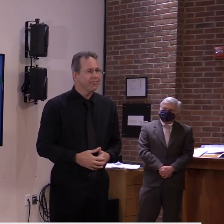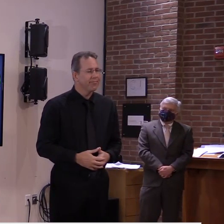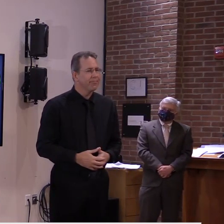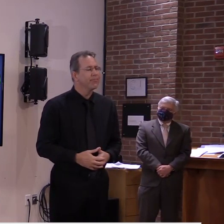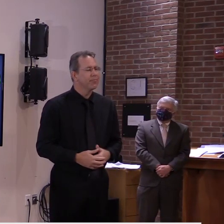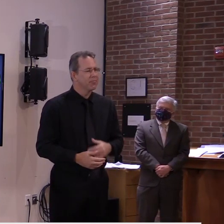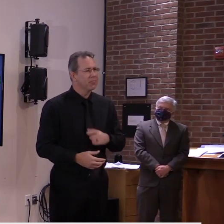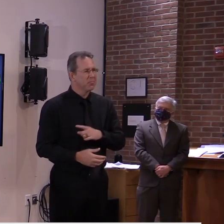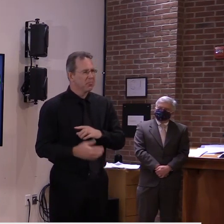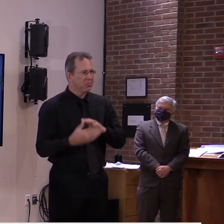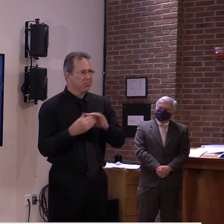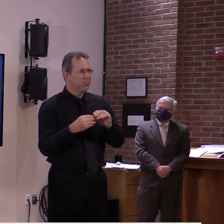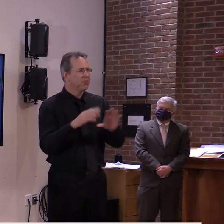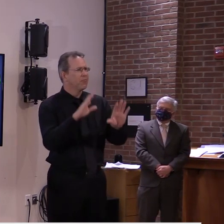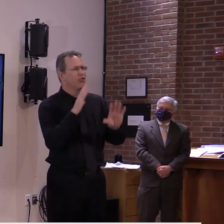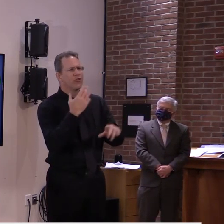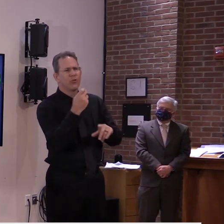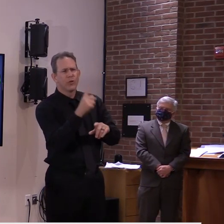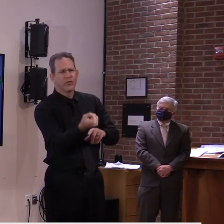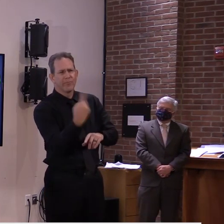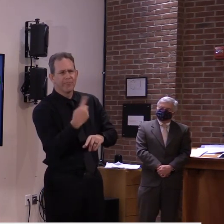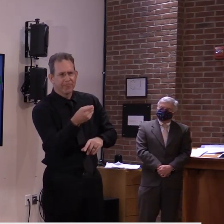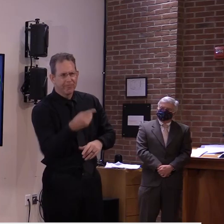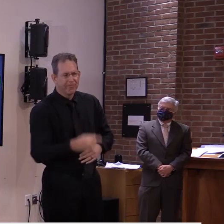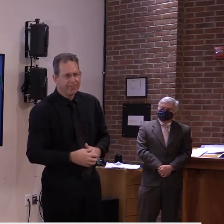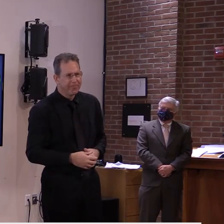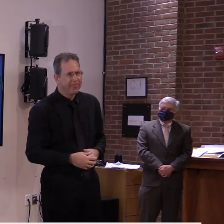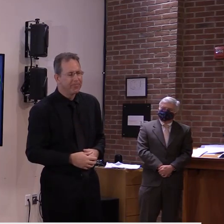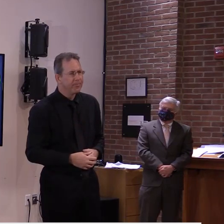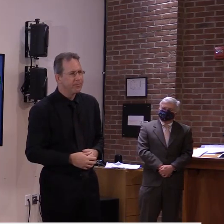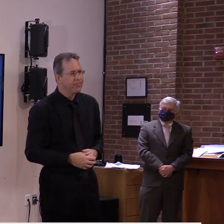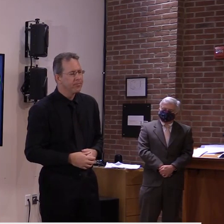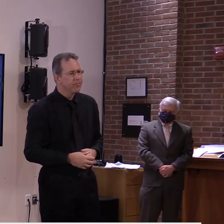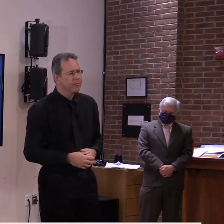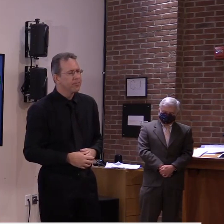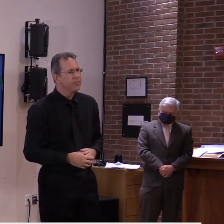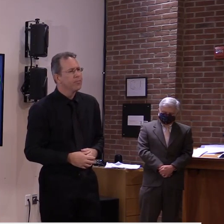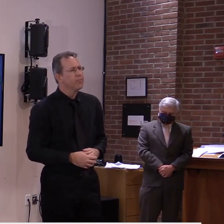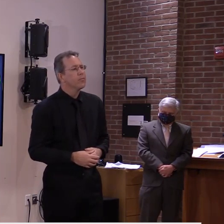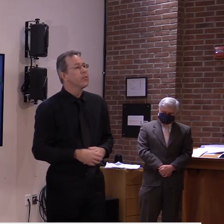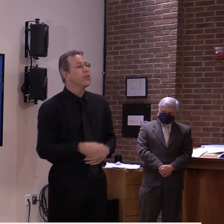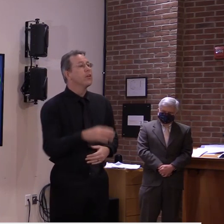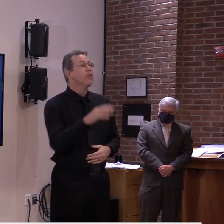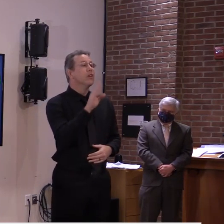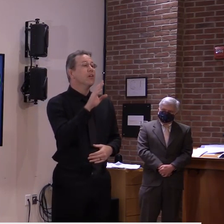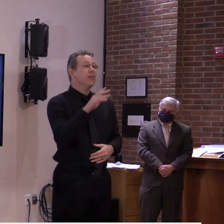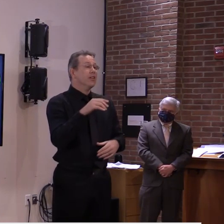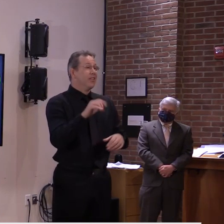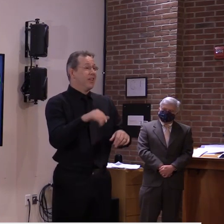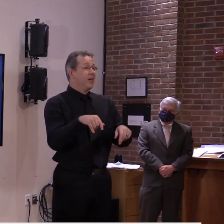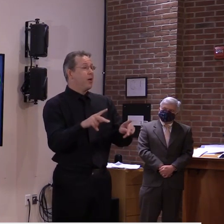It's a great question, thank you. I think one of the opportunities within COVID that is presented to us is that we have